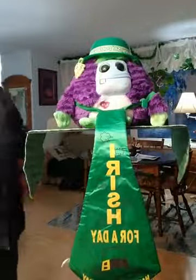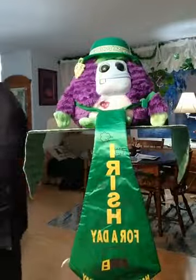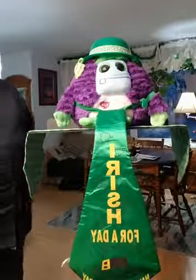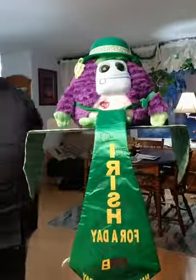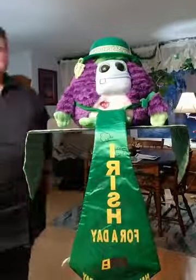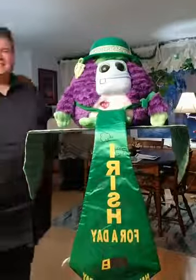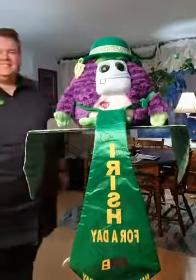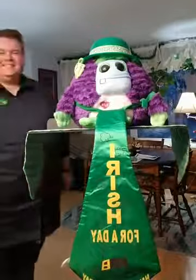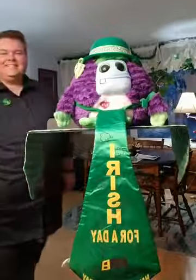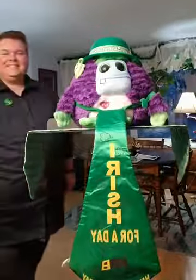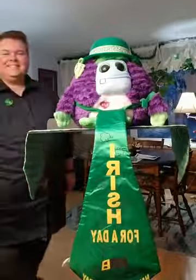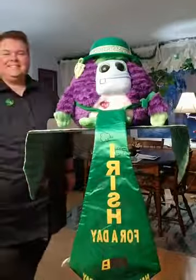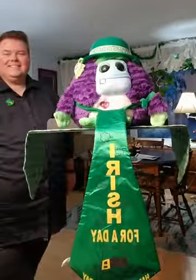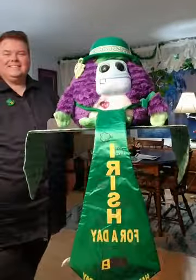me.